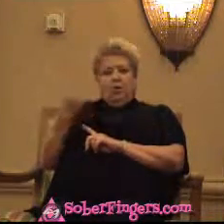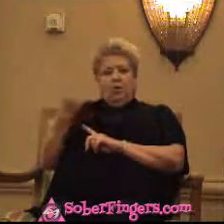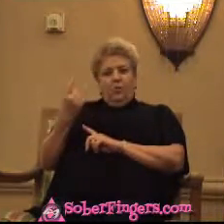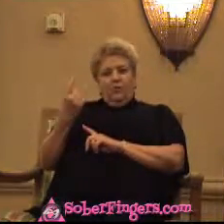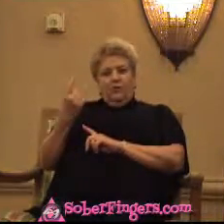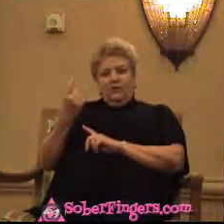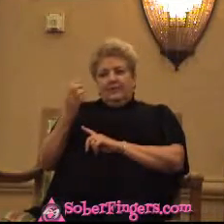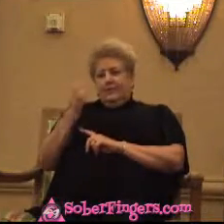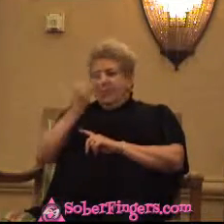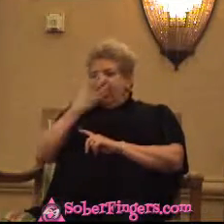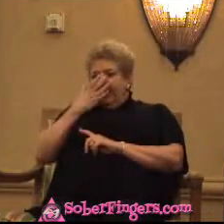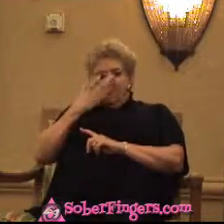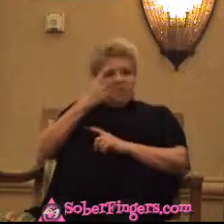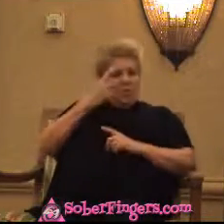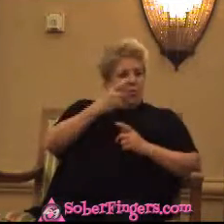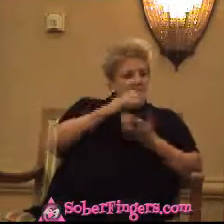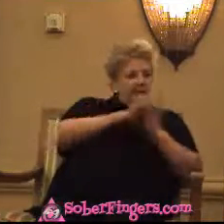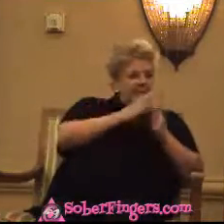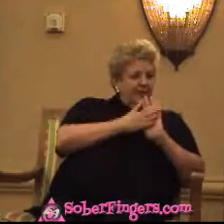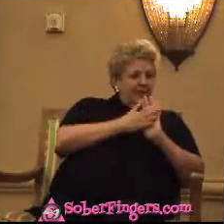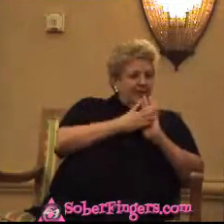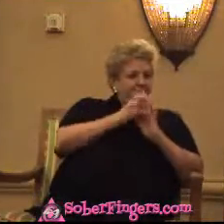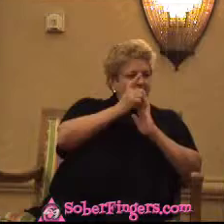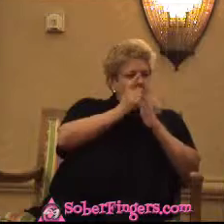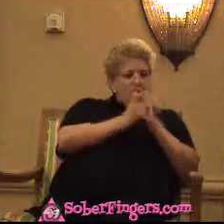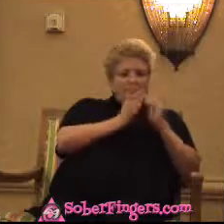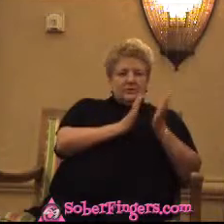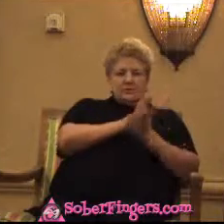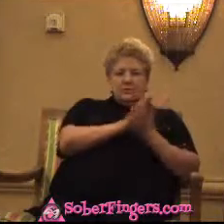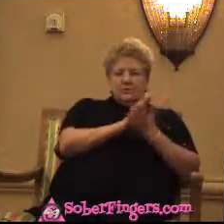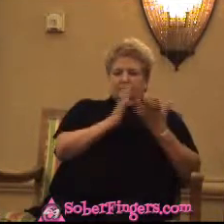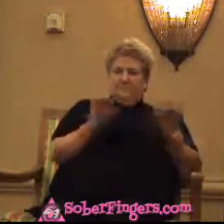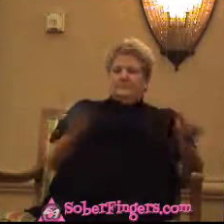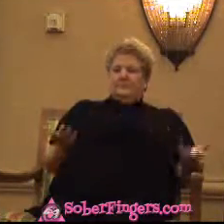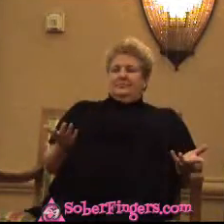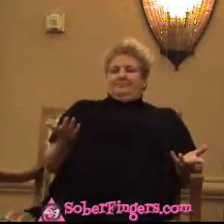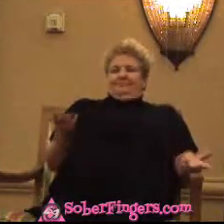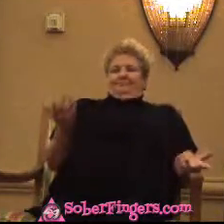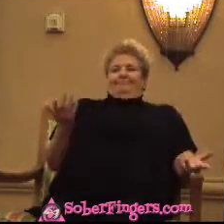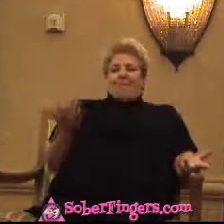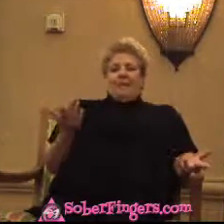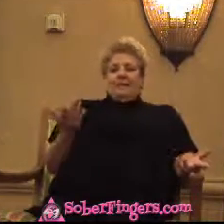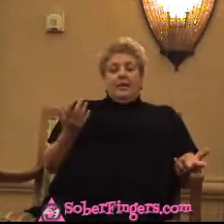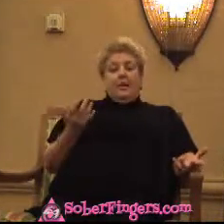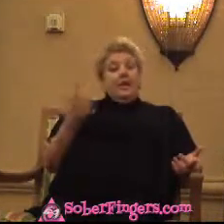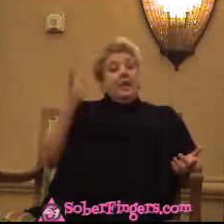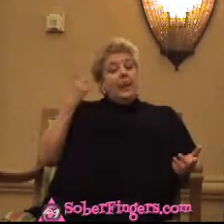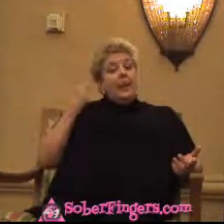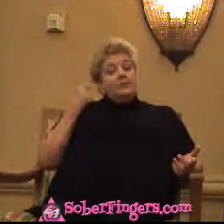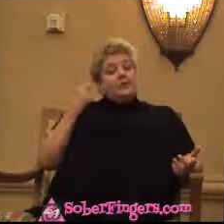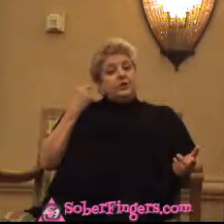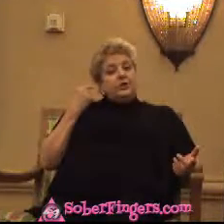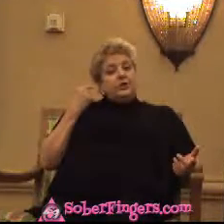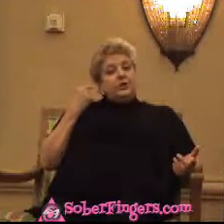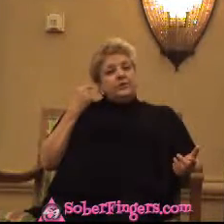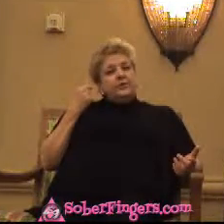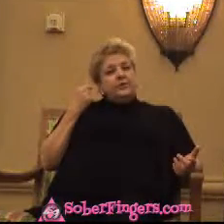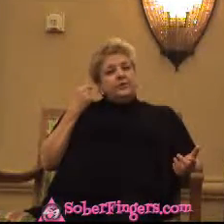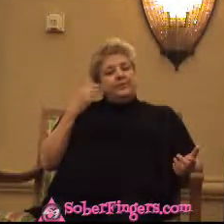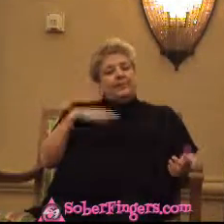school. How do you figure it? About a year ago, I got my daughter who lives in Reno had 2 sons. I got a